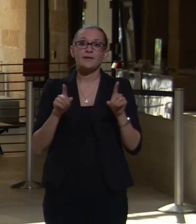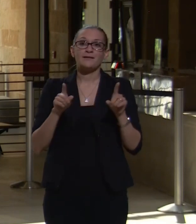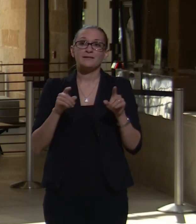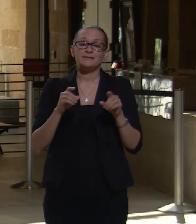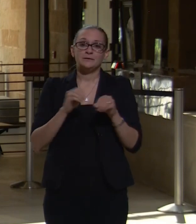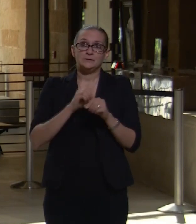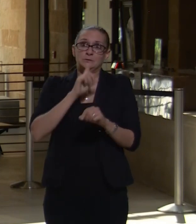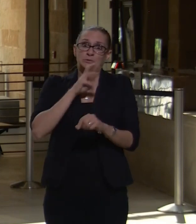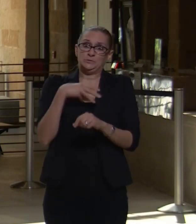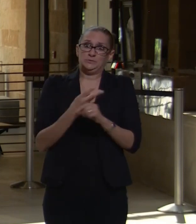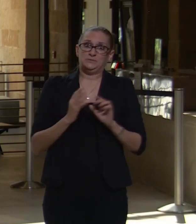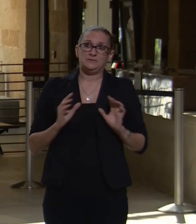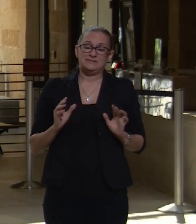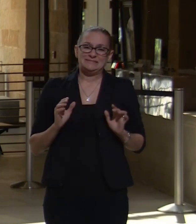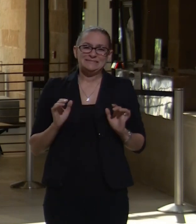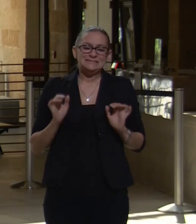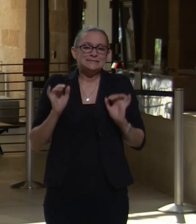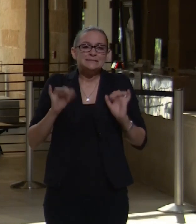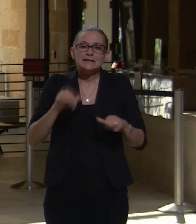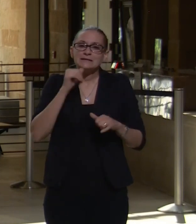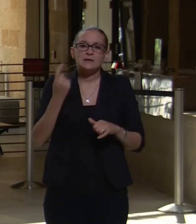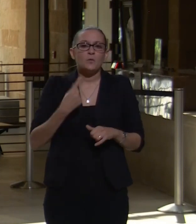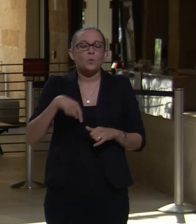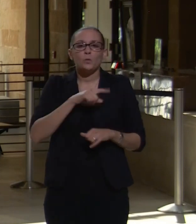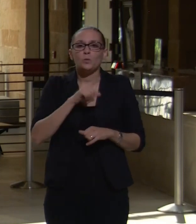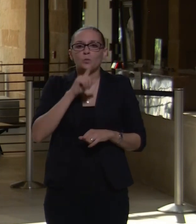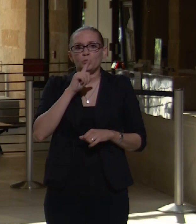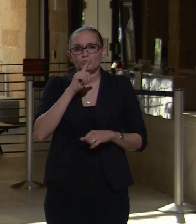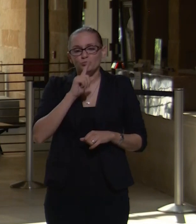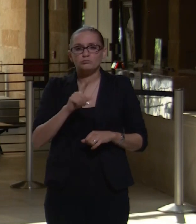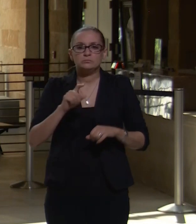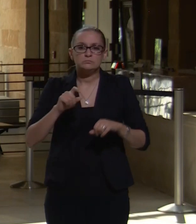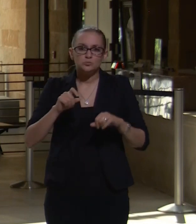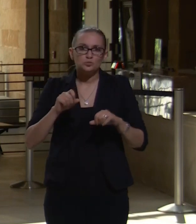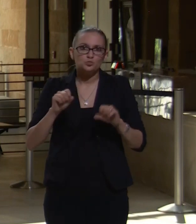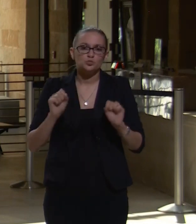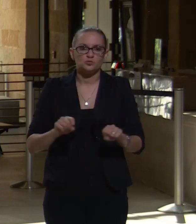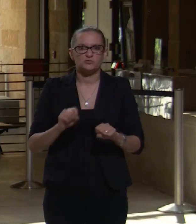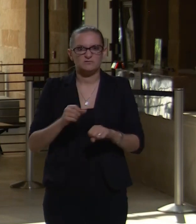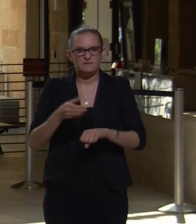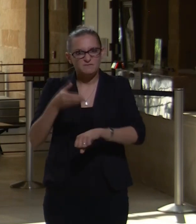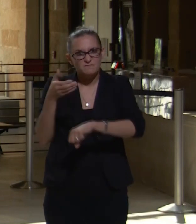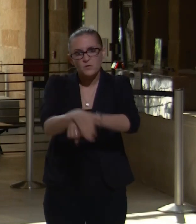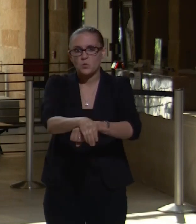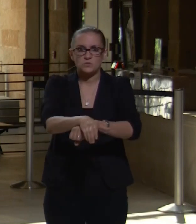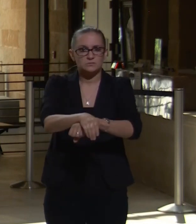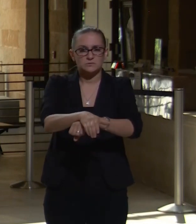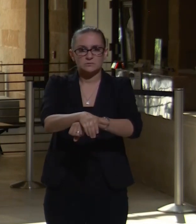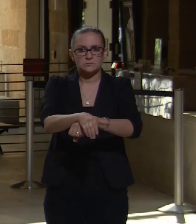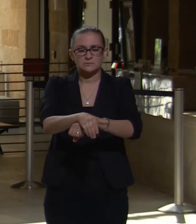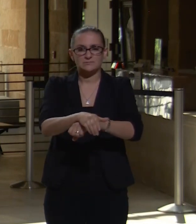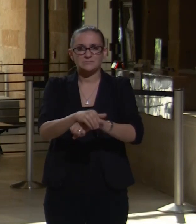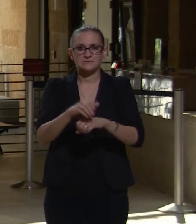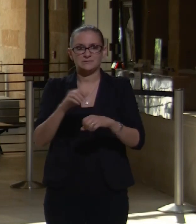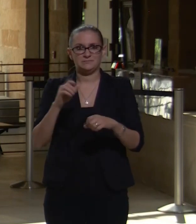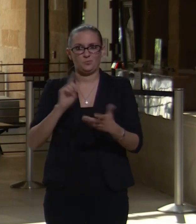practical matter, this is not something that we could ever truly enforce to the degree that would be necessary for this